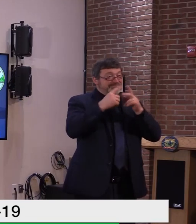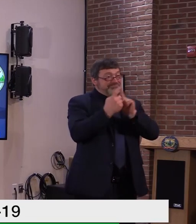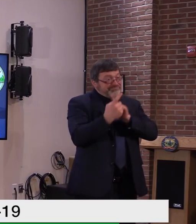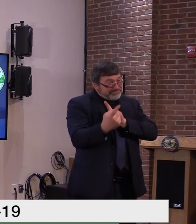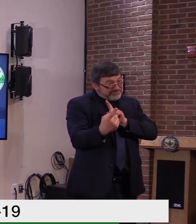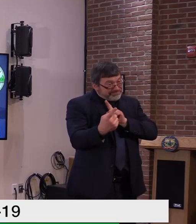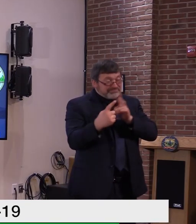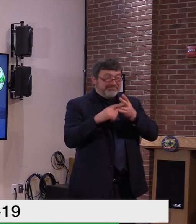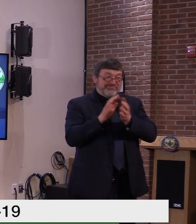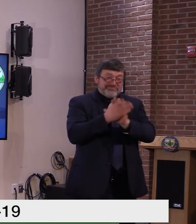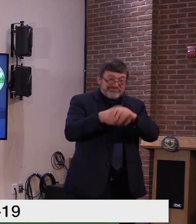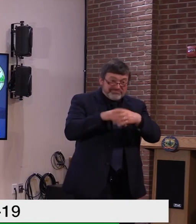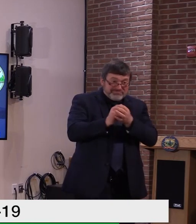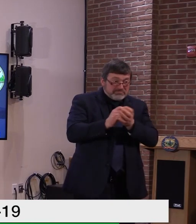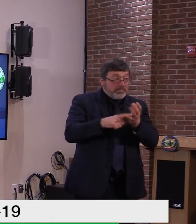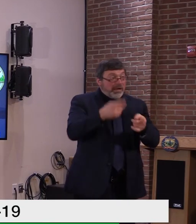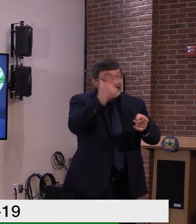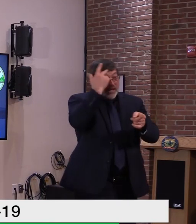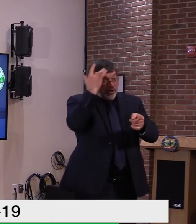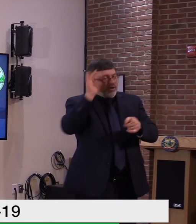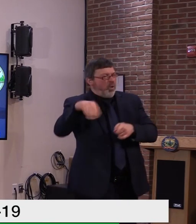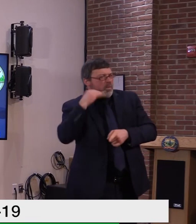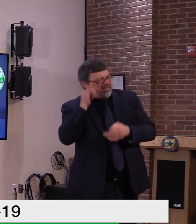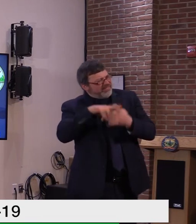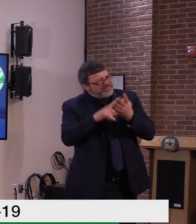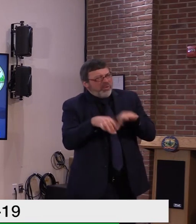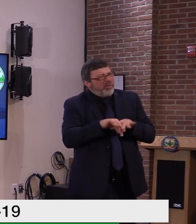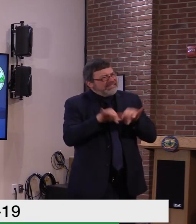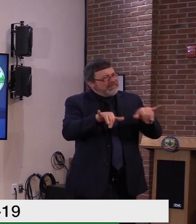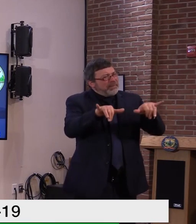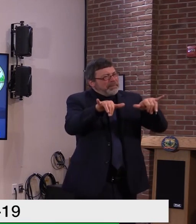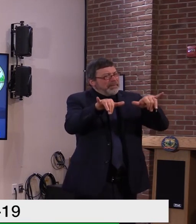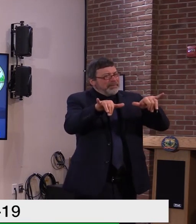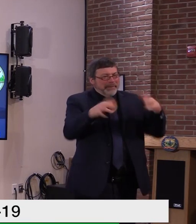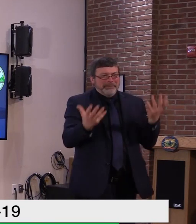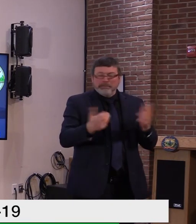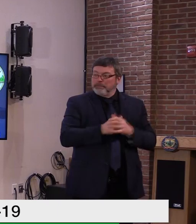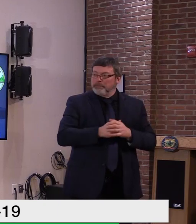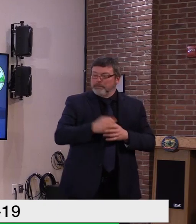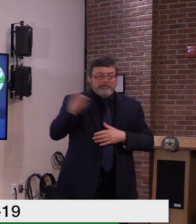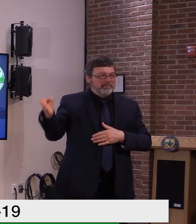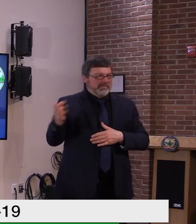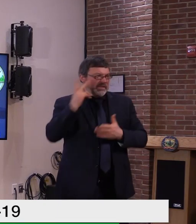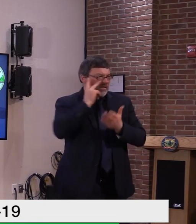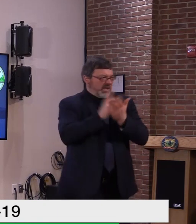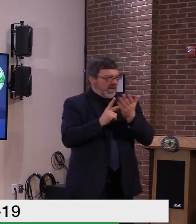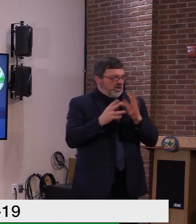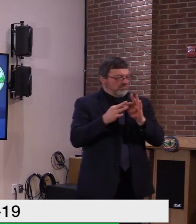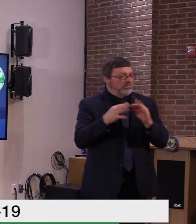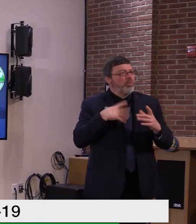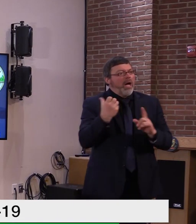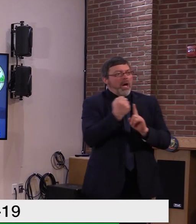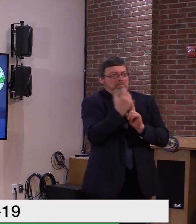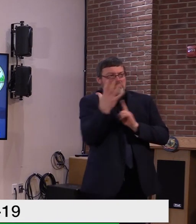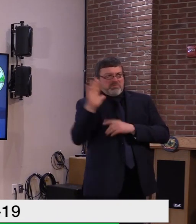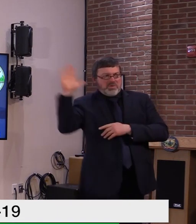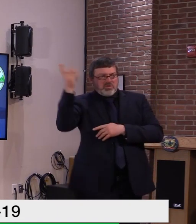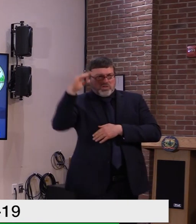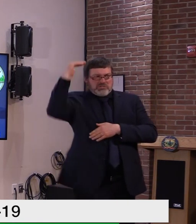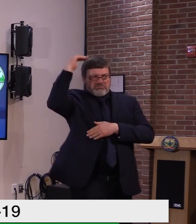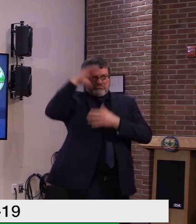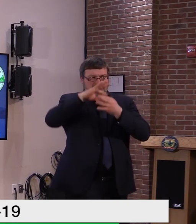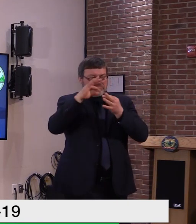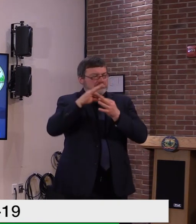Okay, thank you. And thanks for the opportunity to ask the second question. Greg, I just want to follow up as